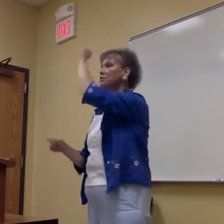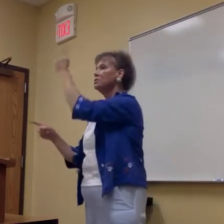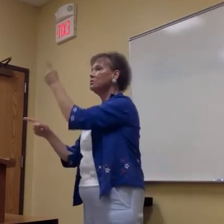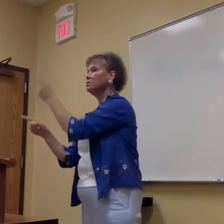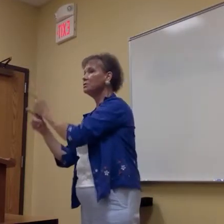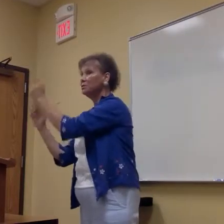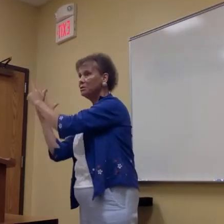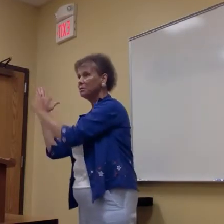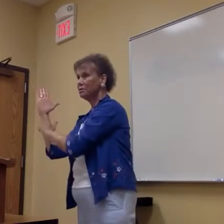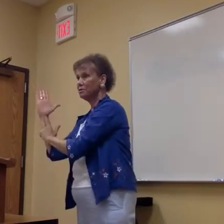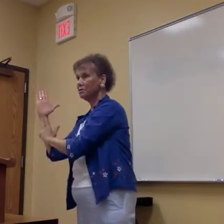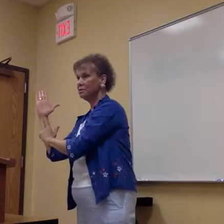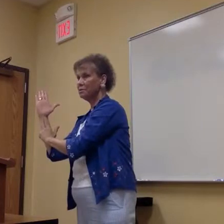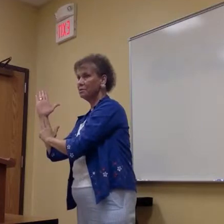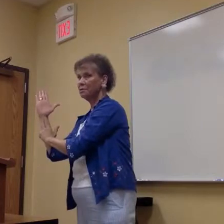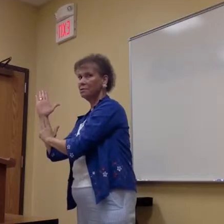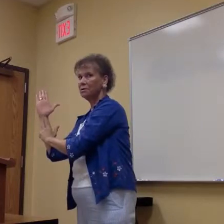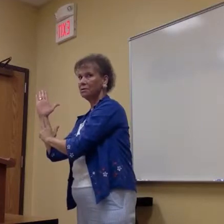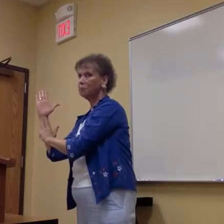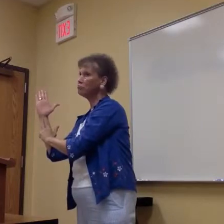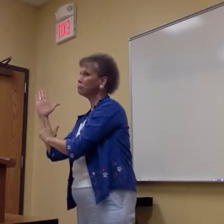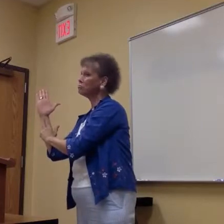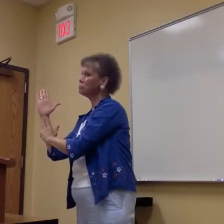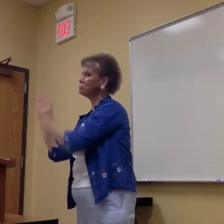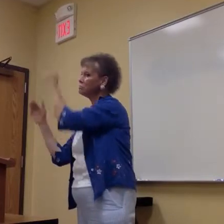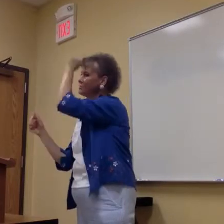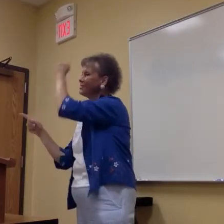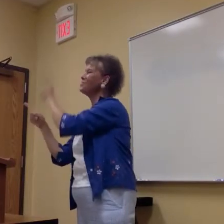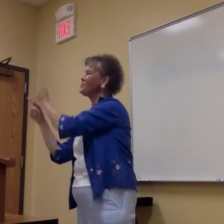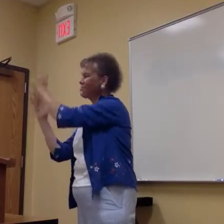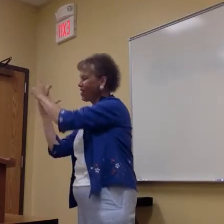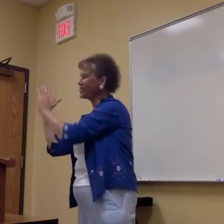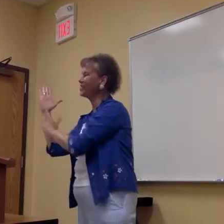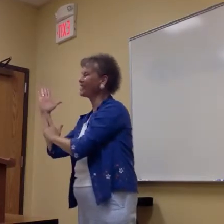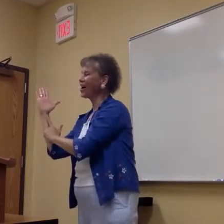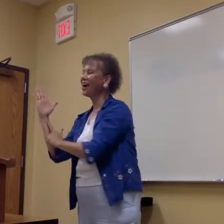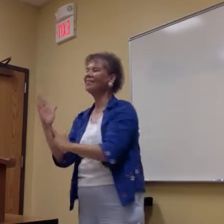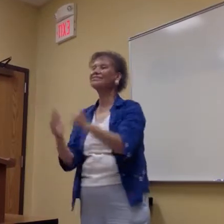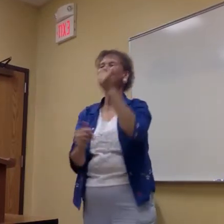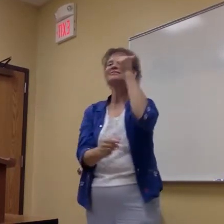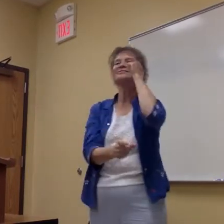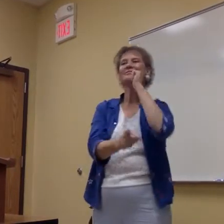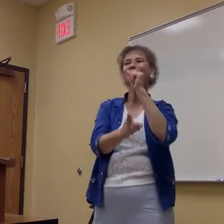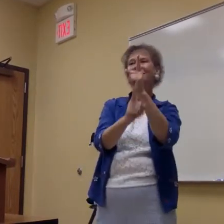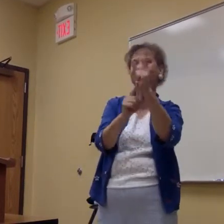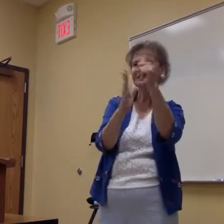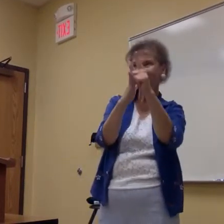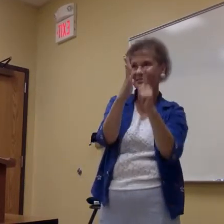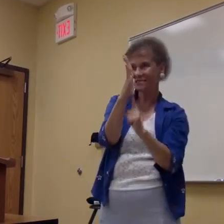Sister-in-law. Or brother-in-law. Brother-in-law. Sister-in-law. Sister-in-law.